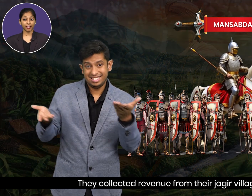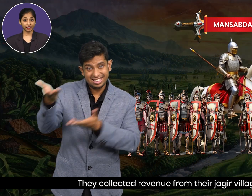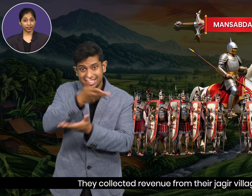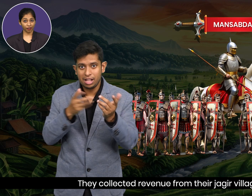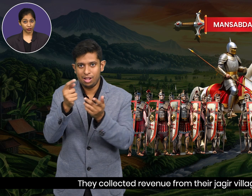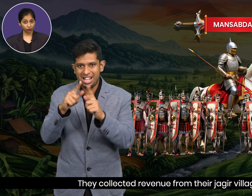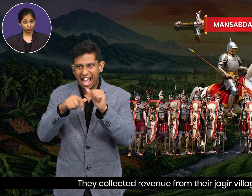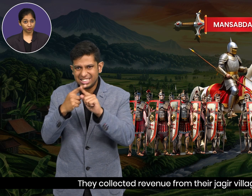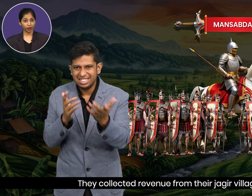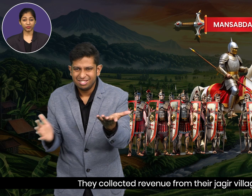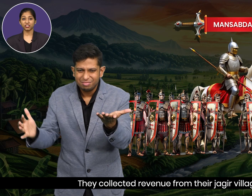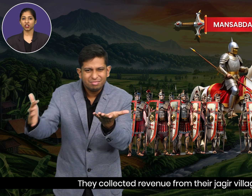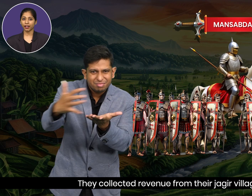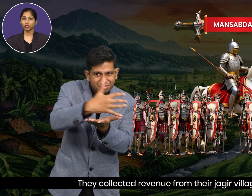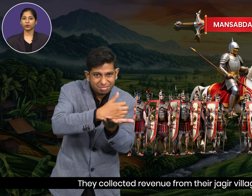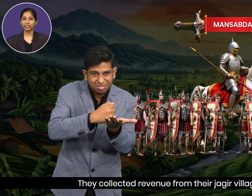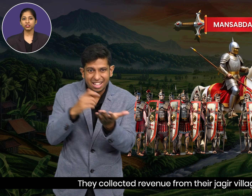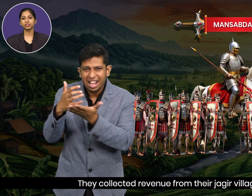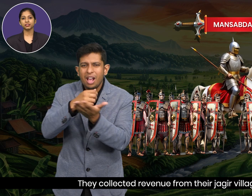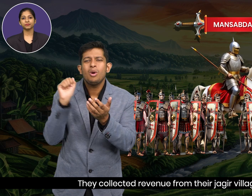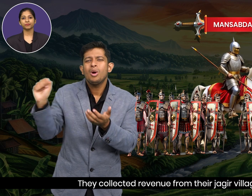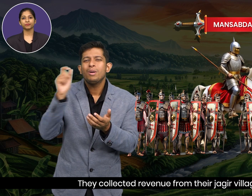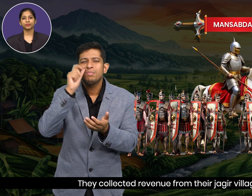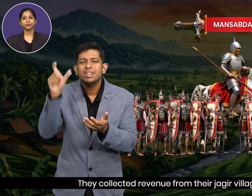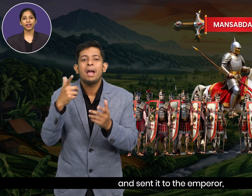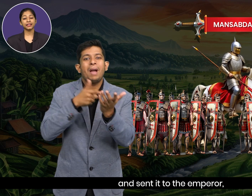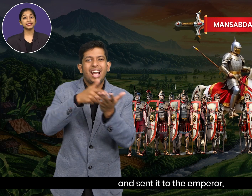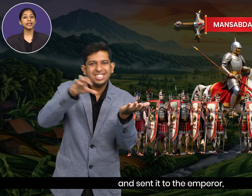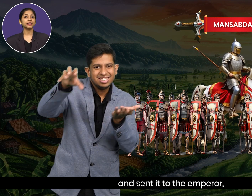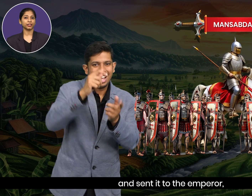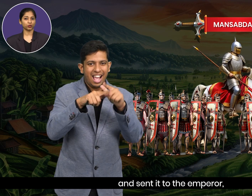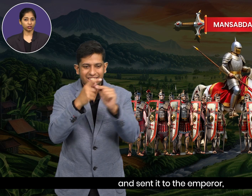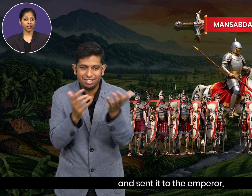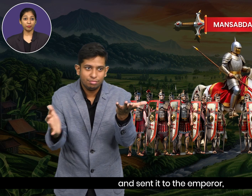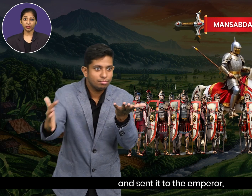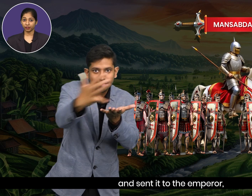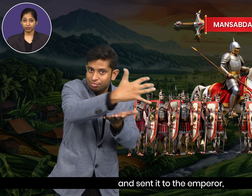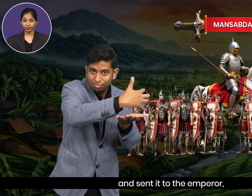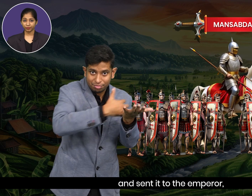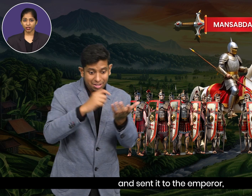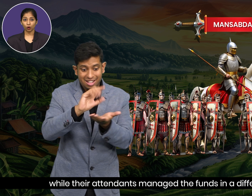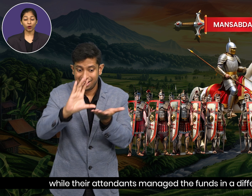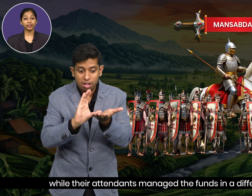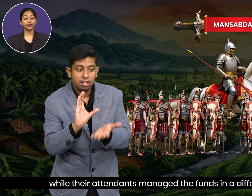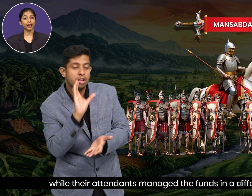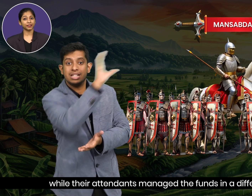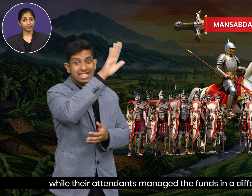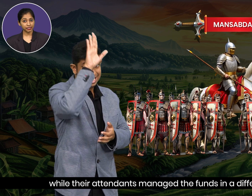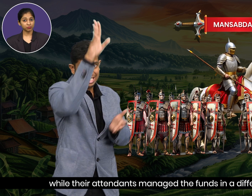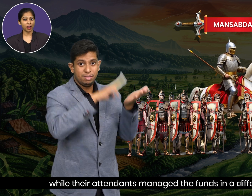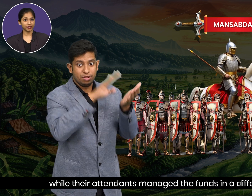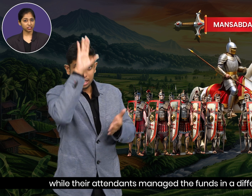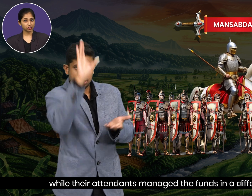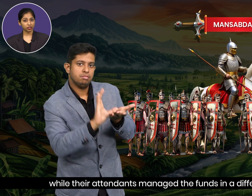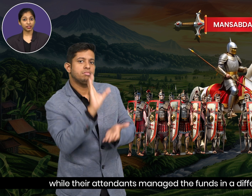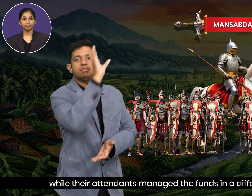They collected revenue from their jagir villages and sent it to the emperor, while their